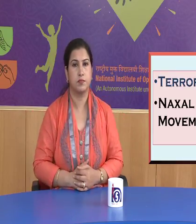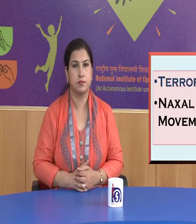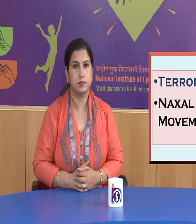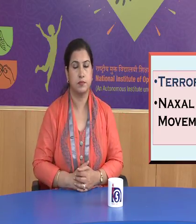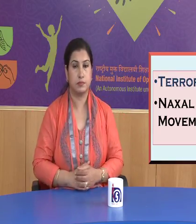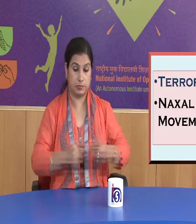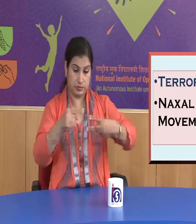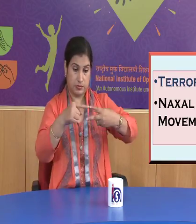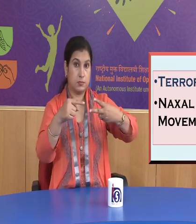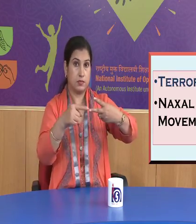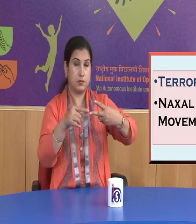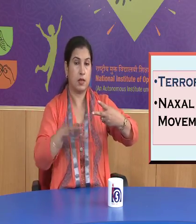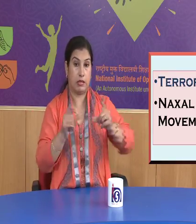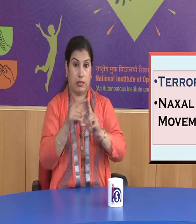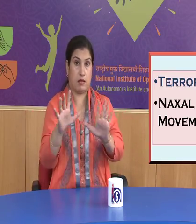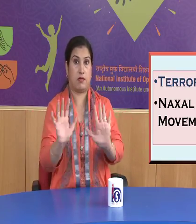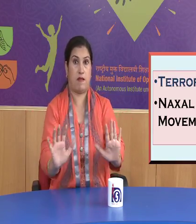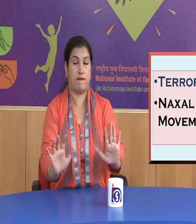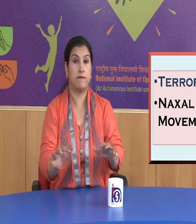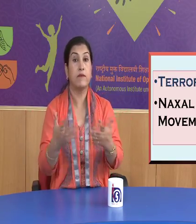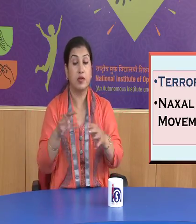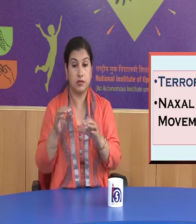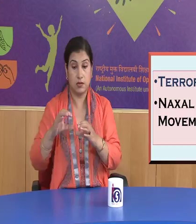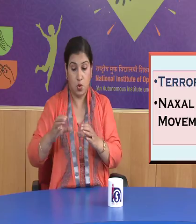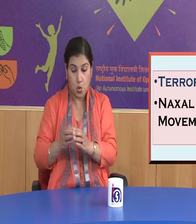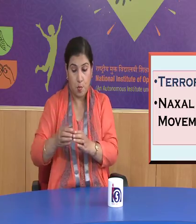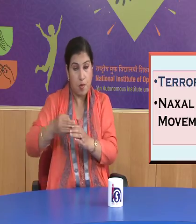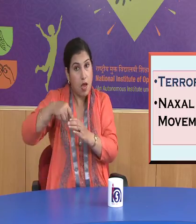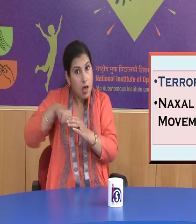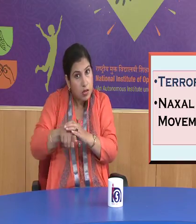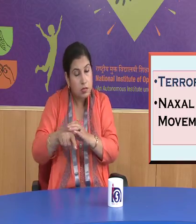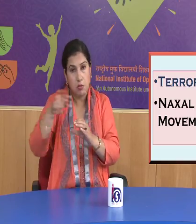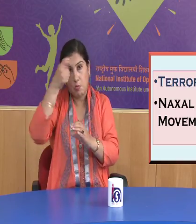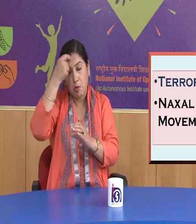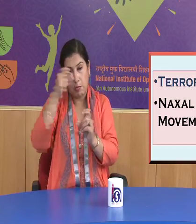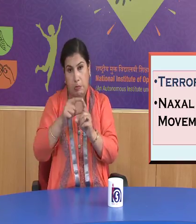These two are dangers to the internal security of the country.